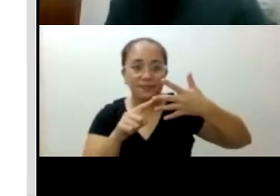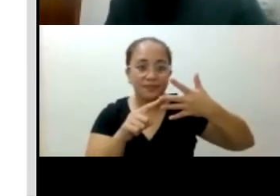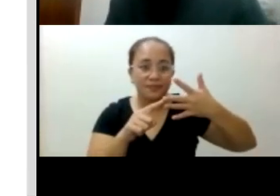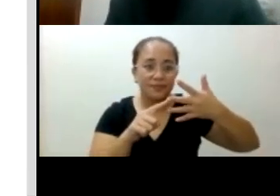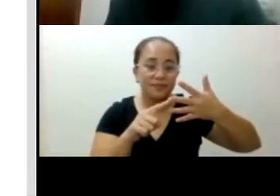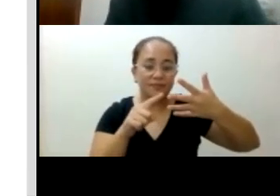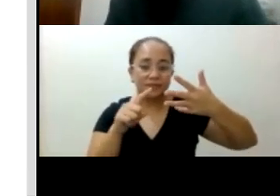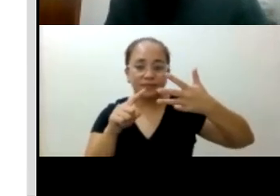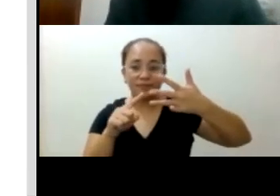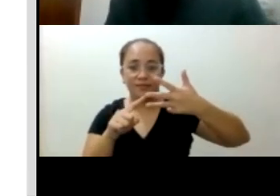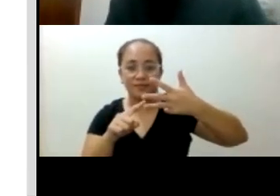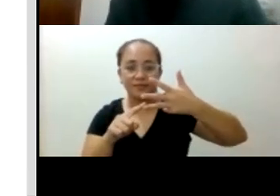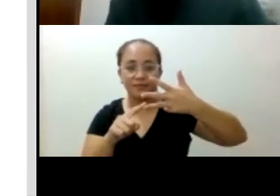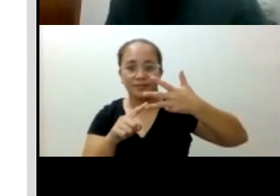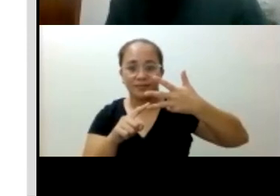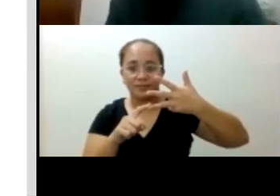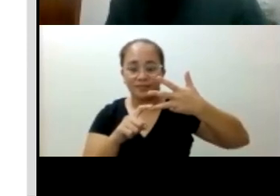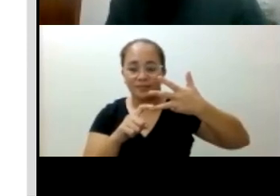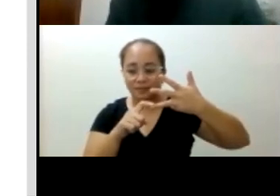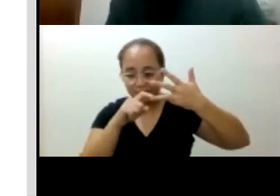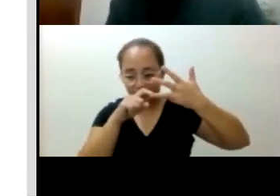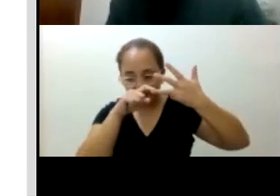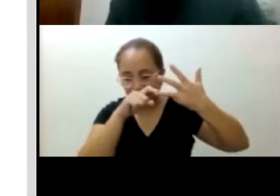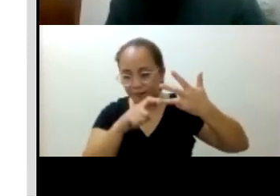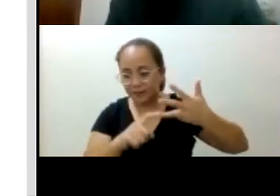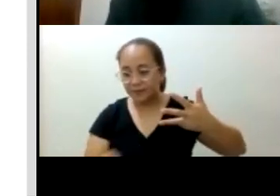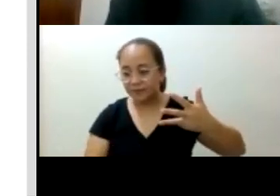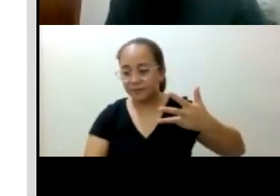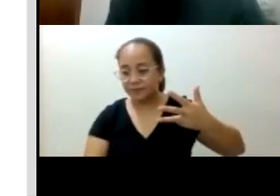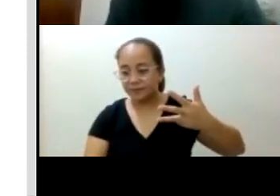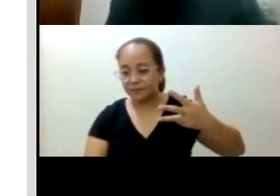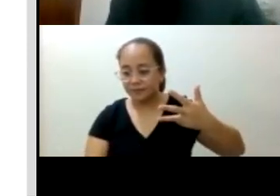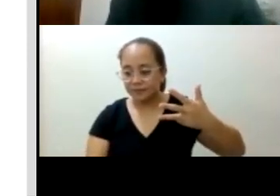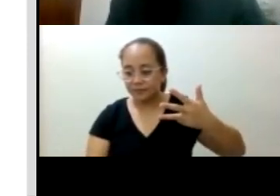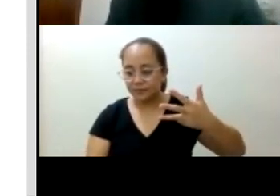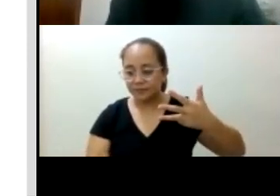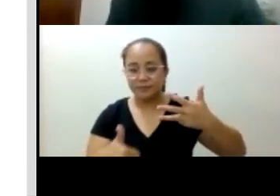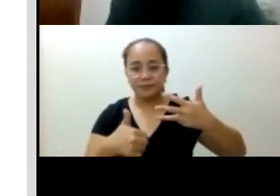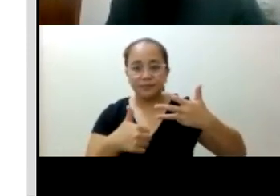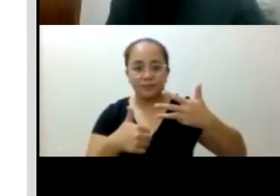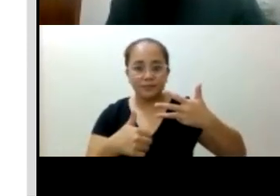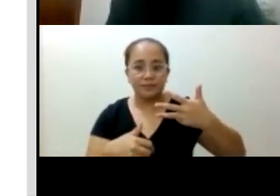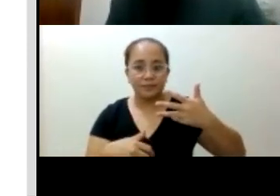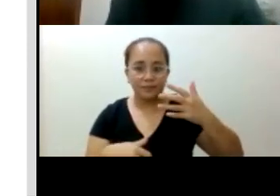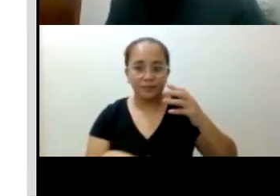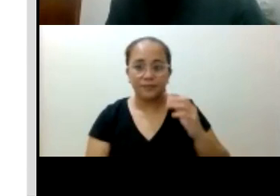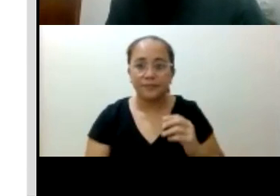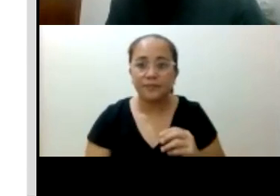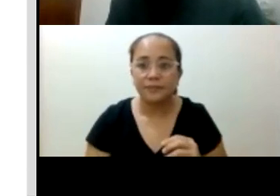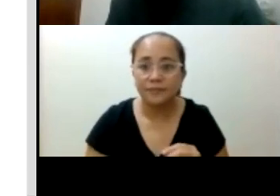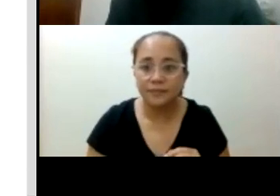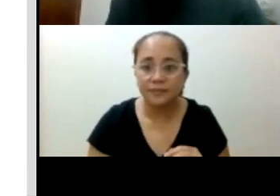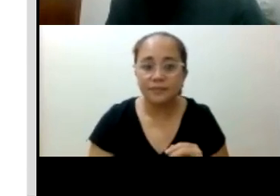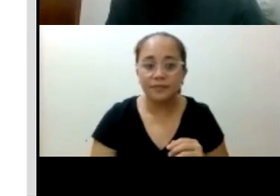1, or none of the above. I see B as in